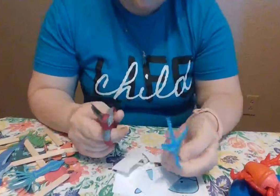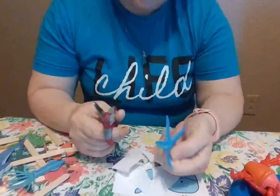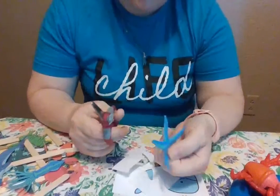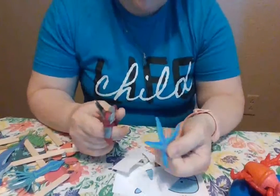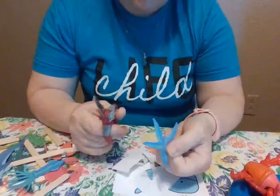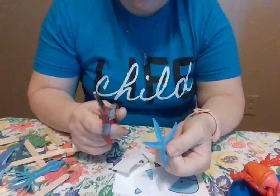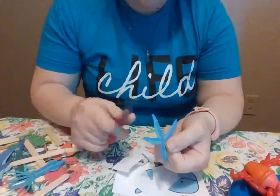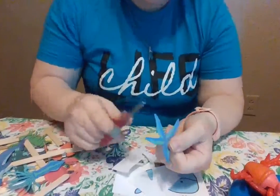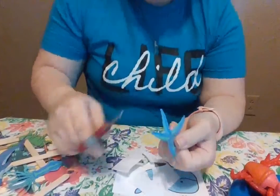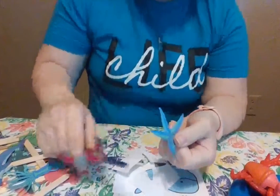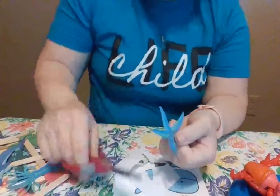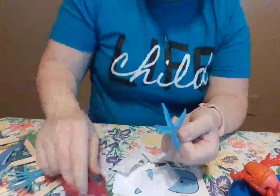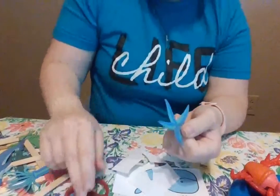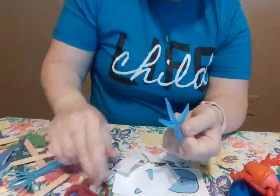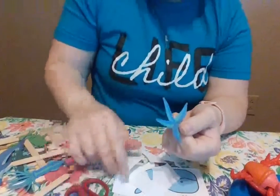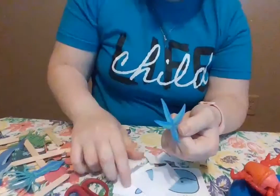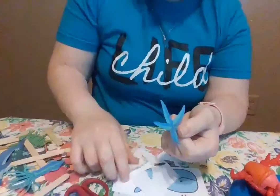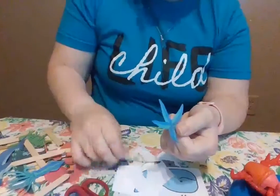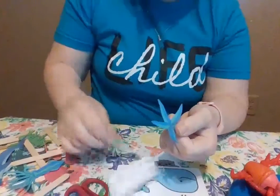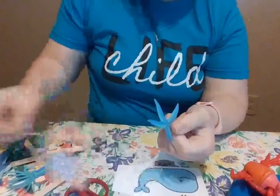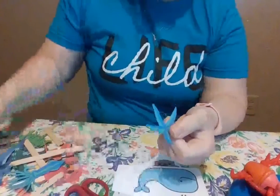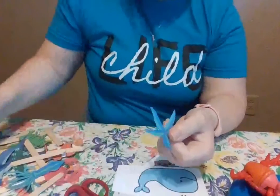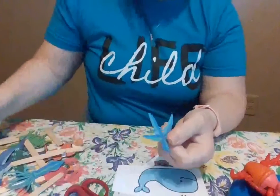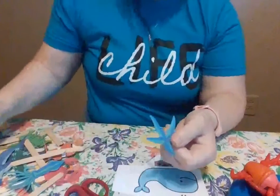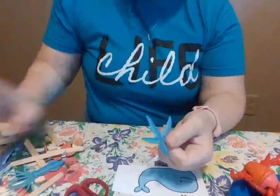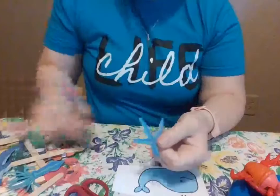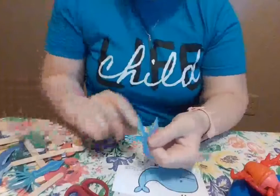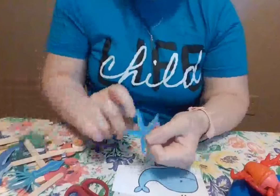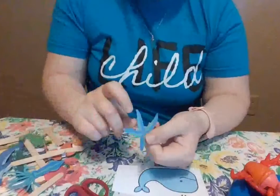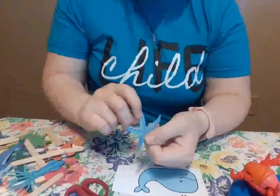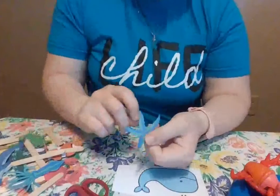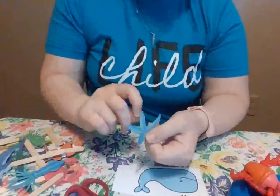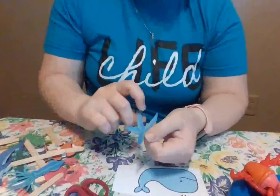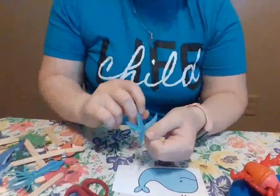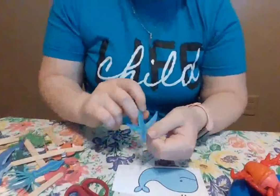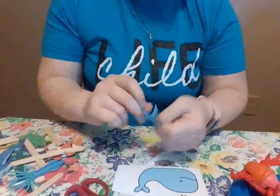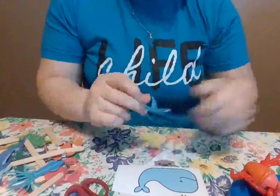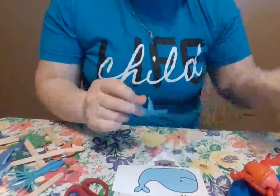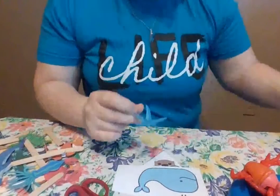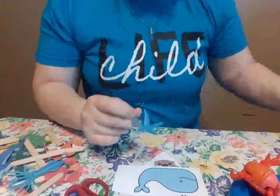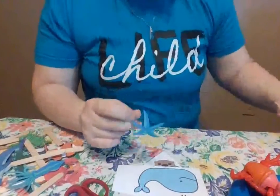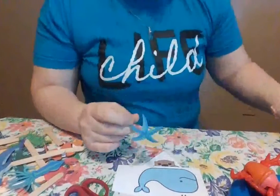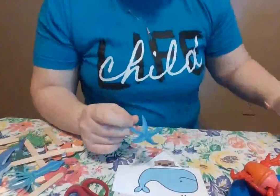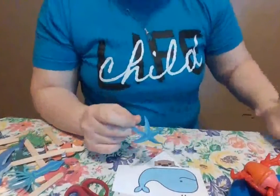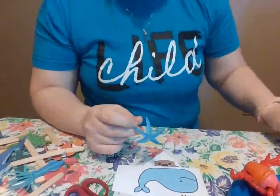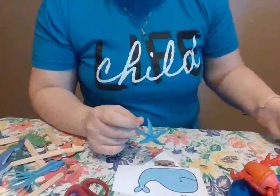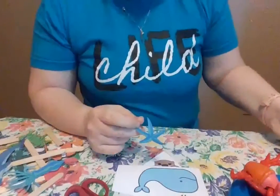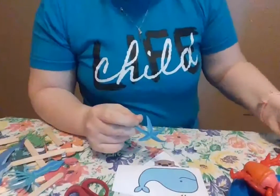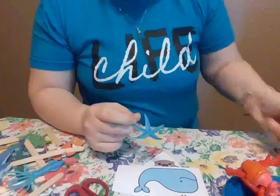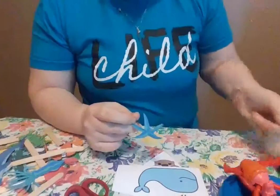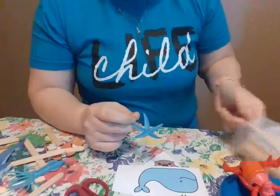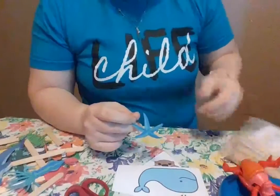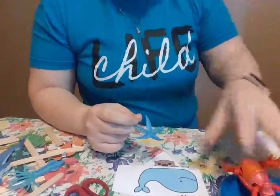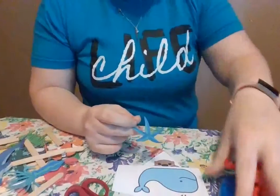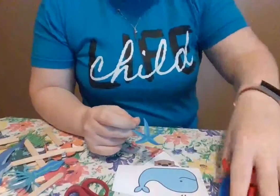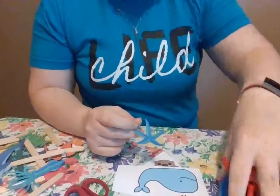And then we have a starfish. So what we do once we have it all cut out is we grab one of our craft sticks